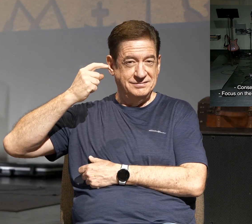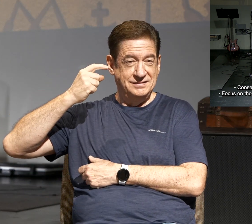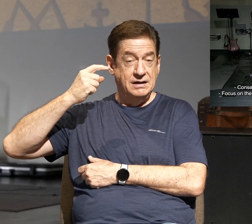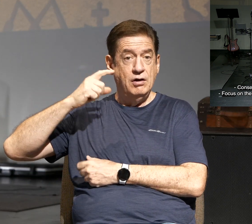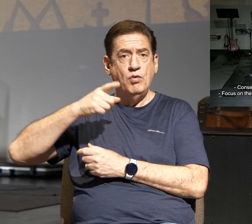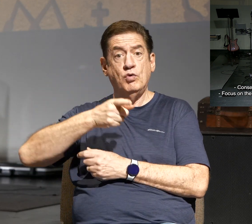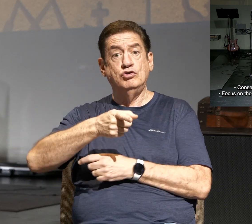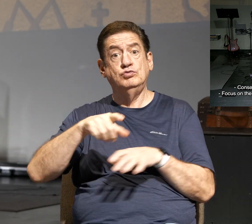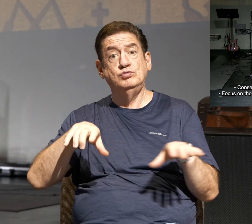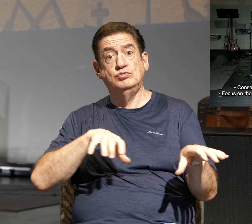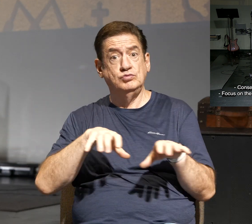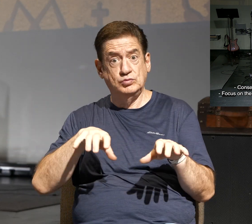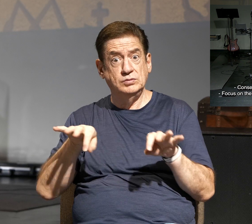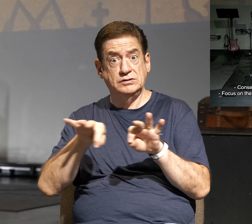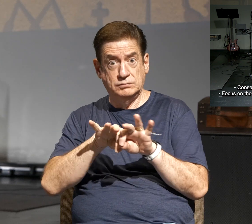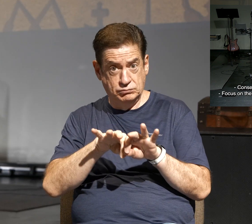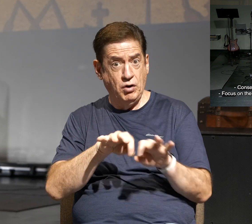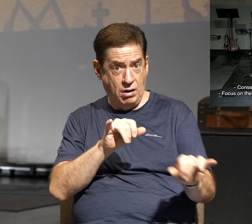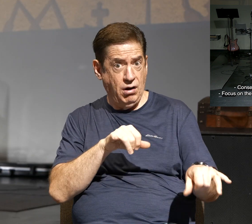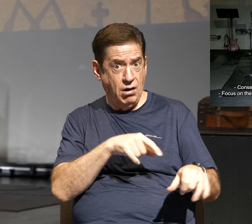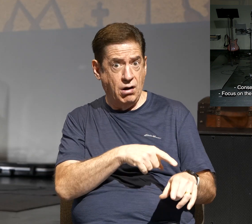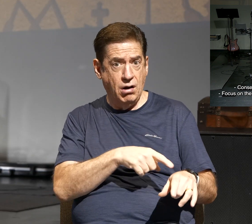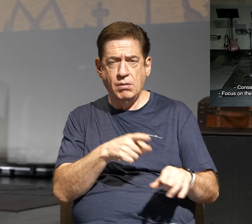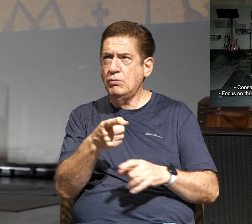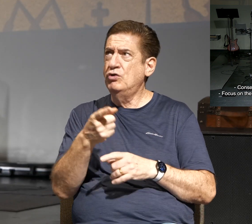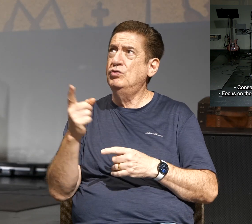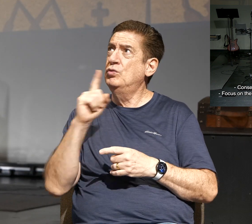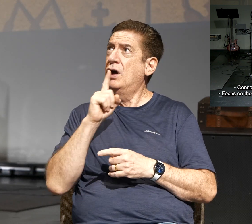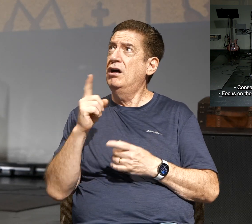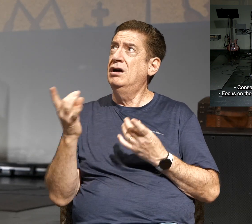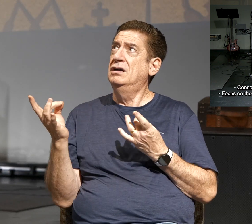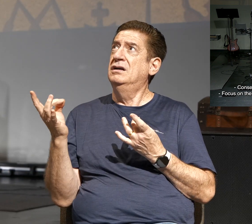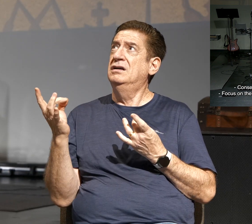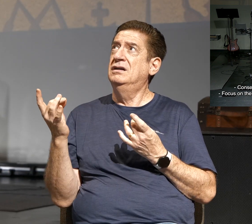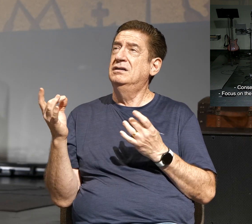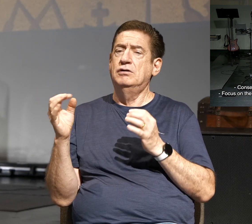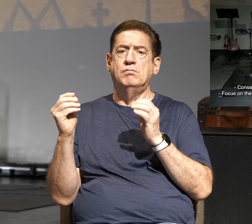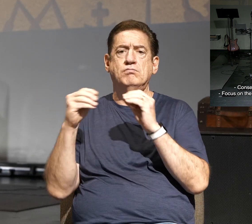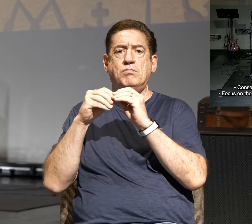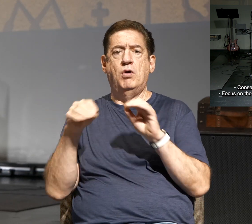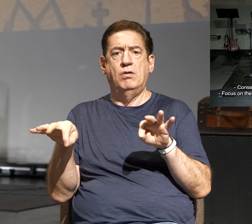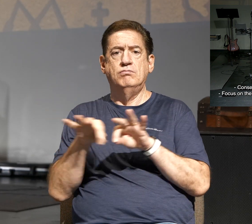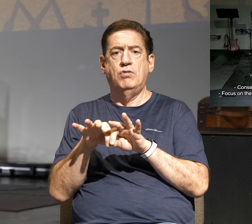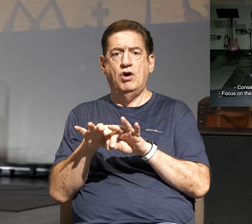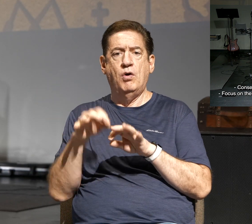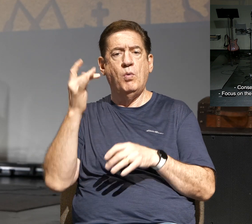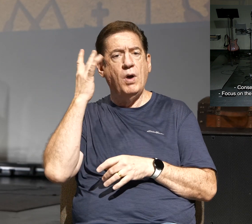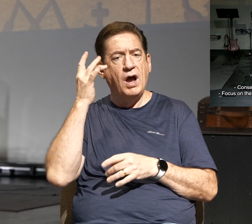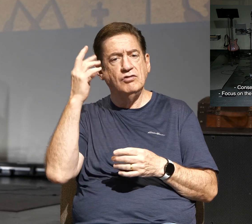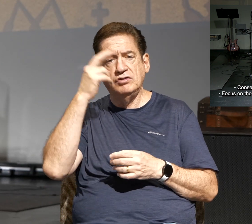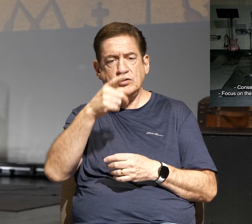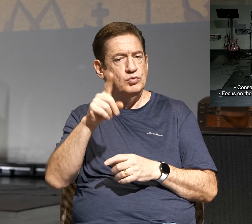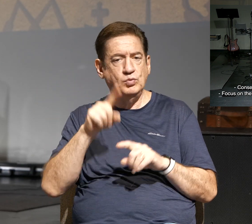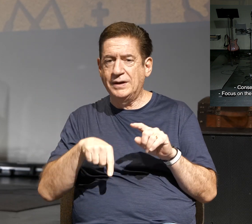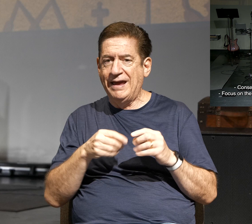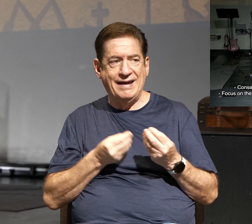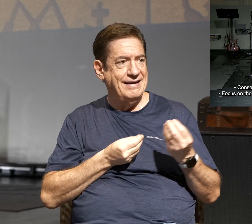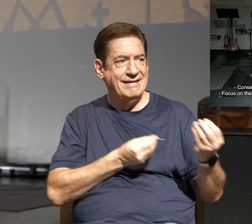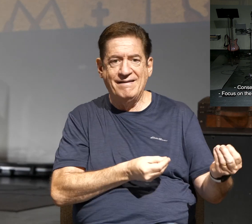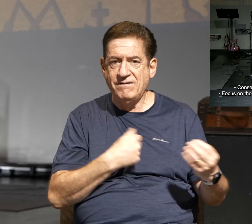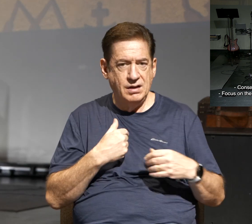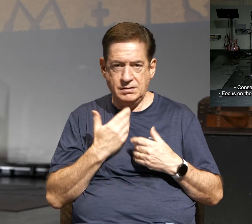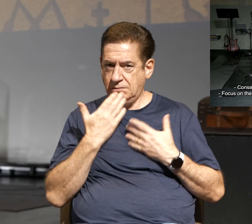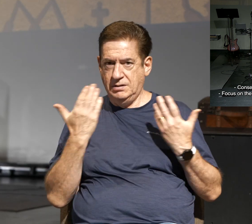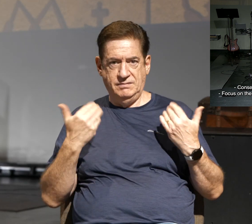What you do is important, but what you are is even more important. And the reason for that is that you can't give what you don't have.